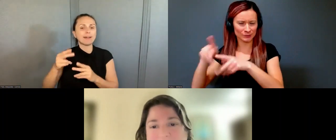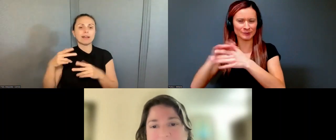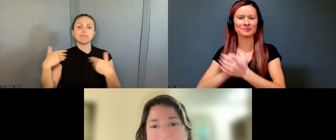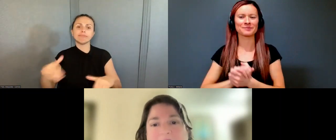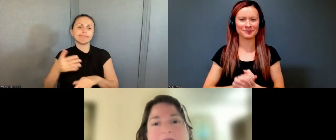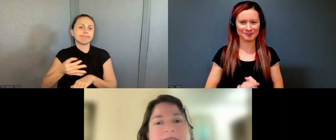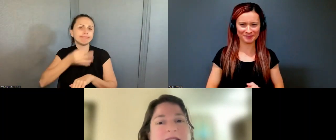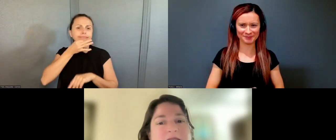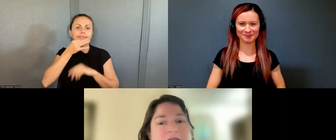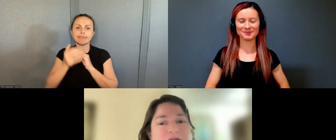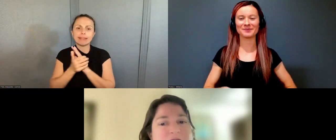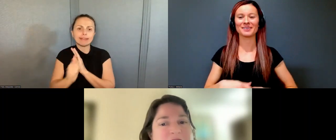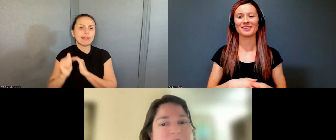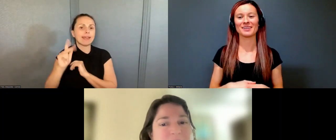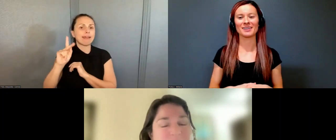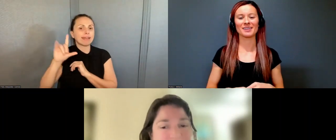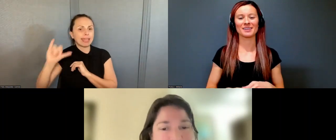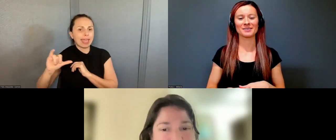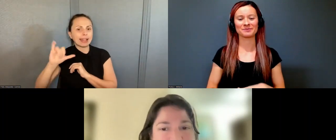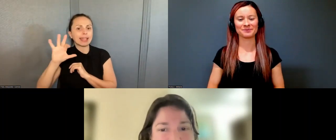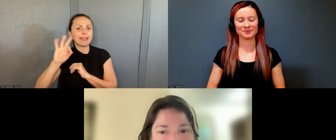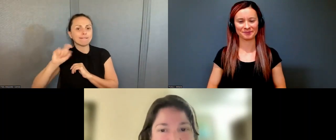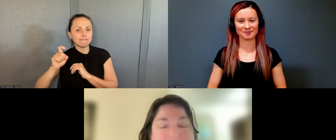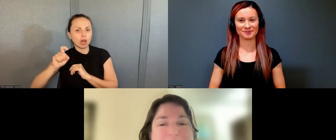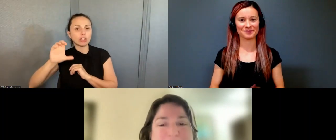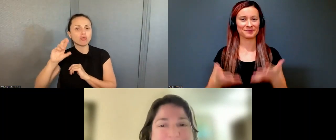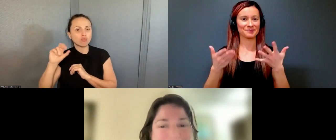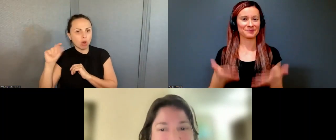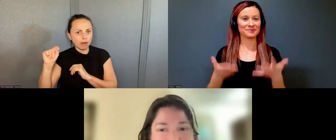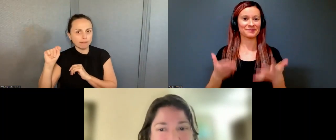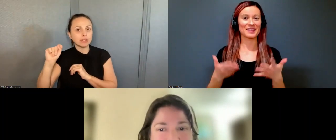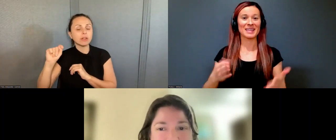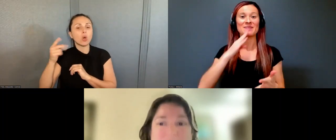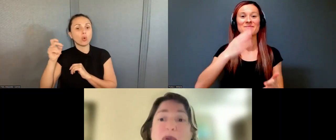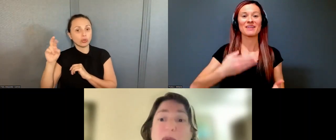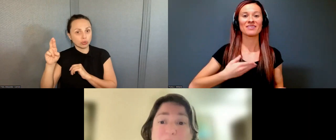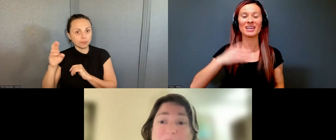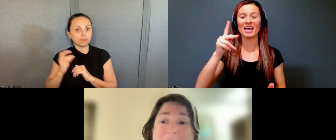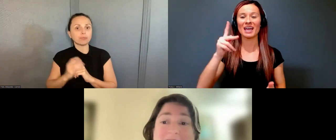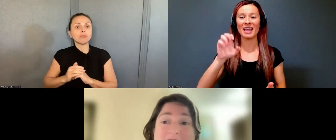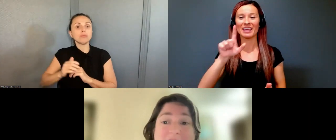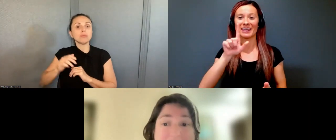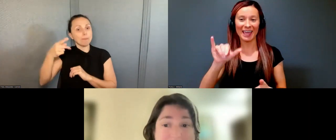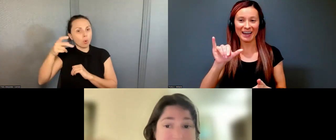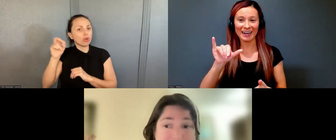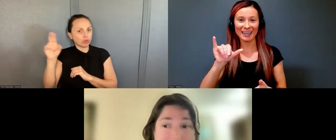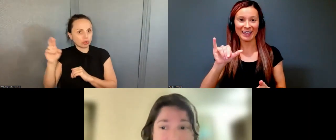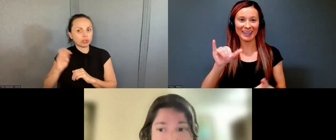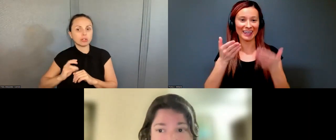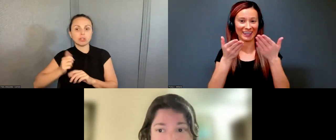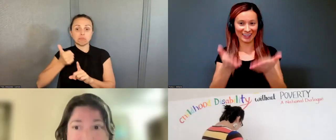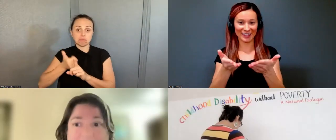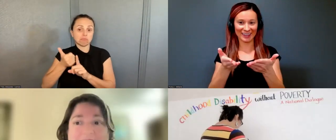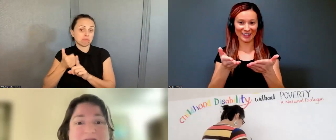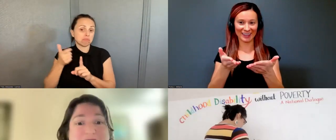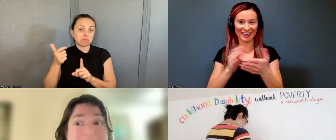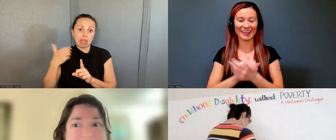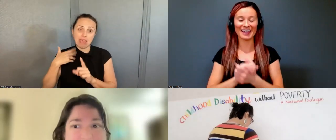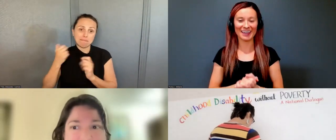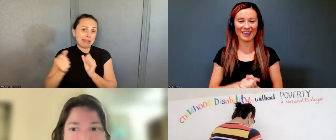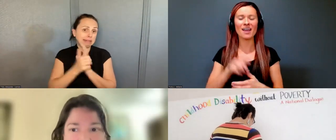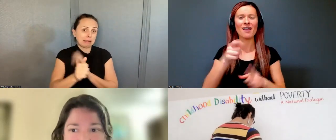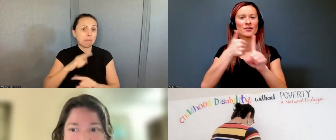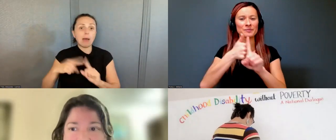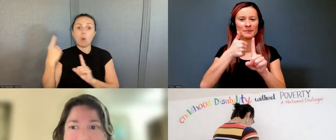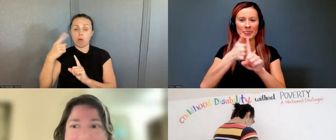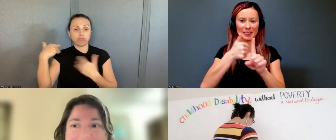very talented Kelly Foxcroft Hoyer, who, amongst many other things, is a